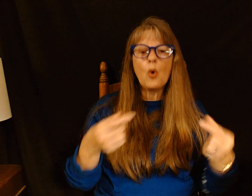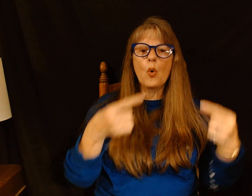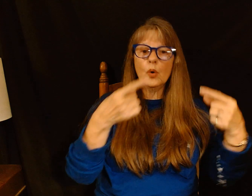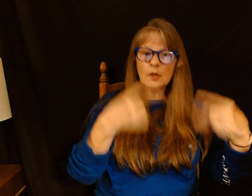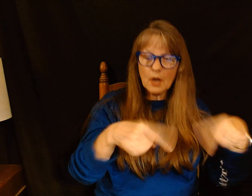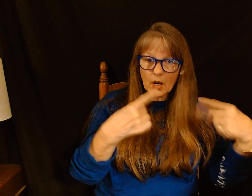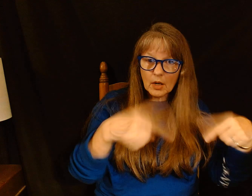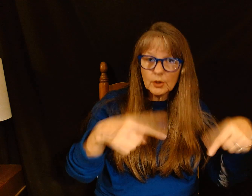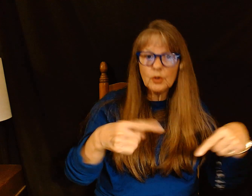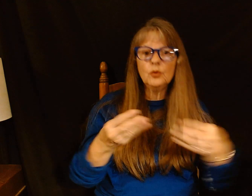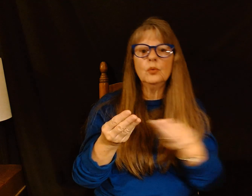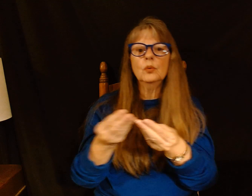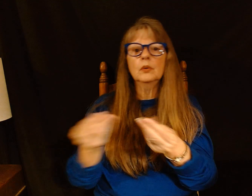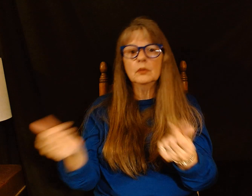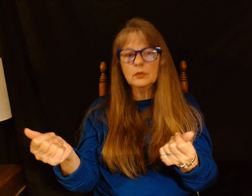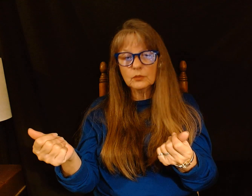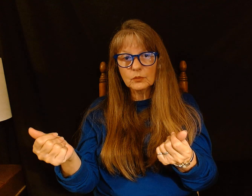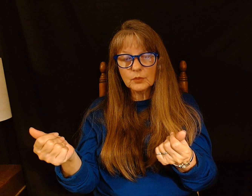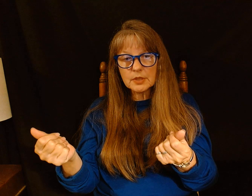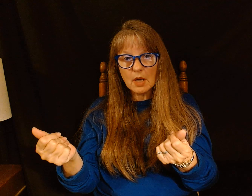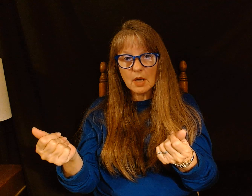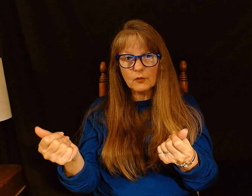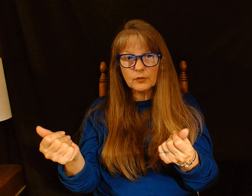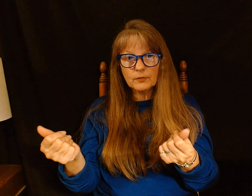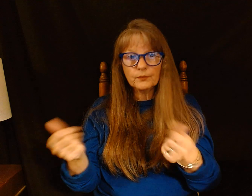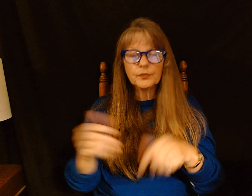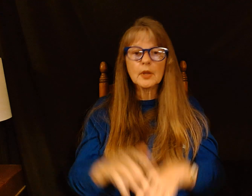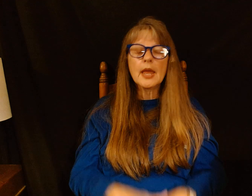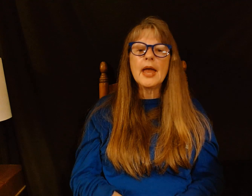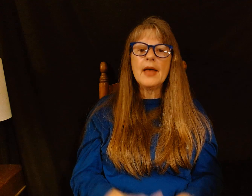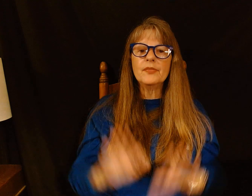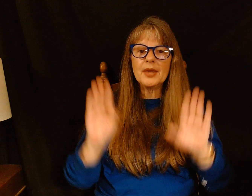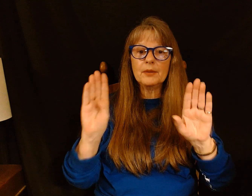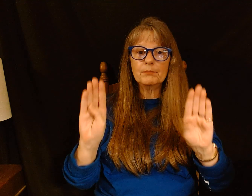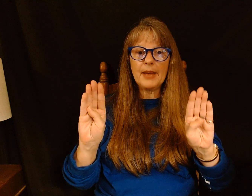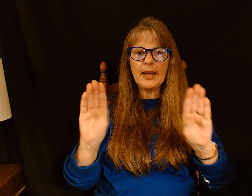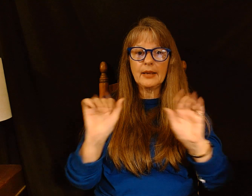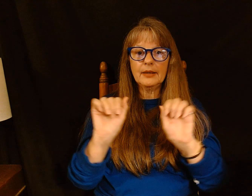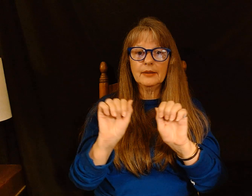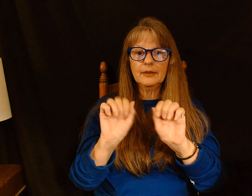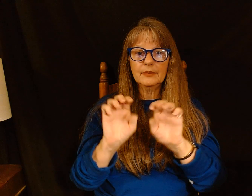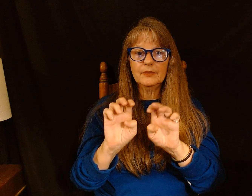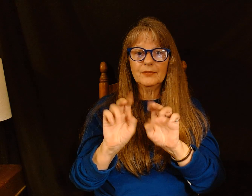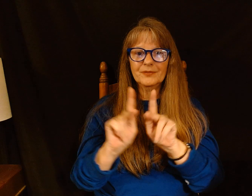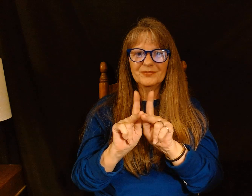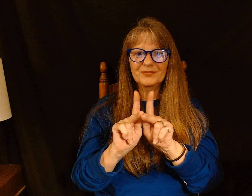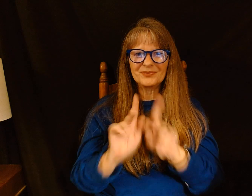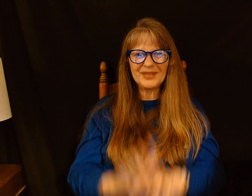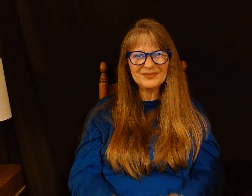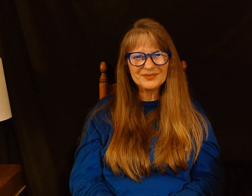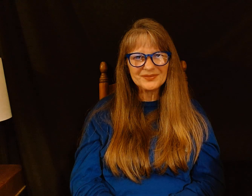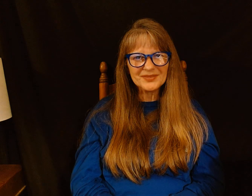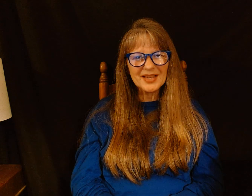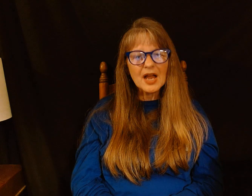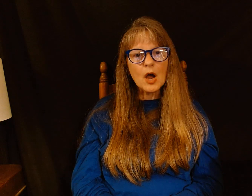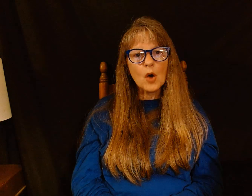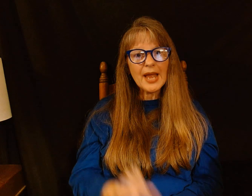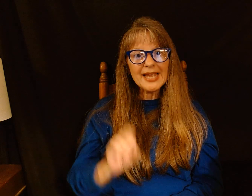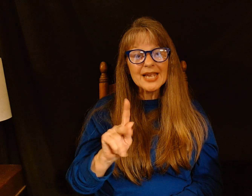or argue, resolve, and then back. Right? Okay,